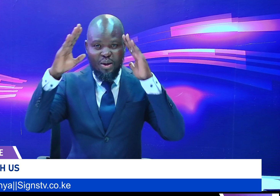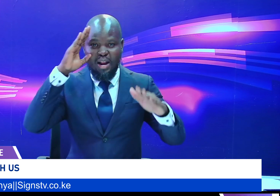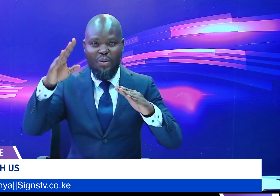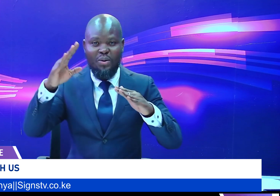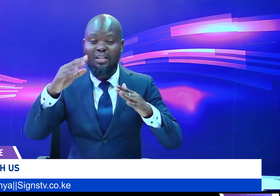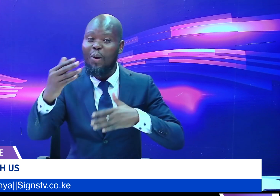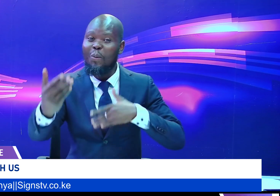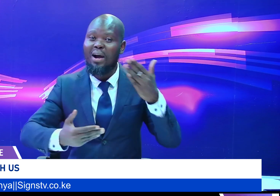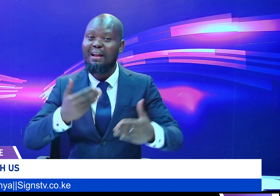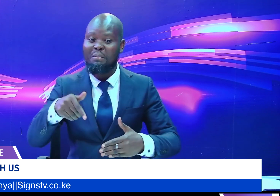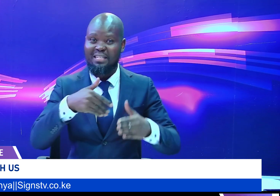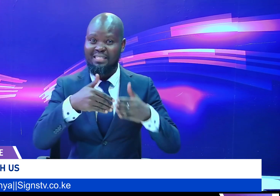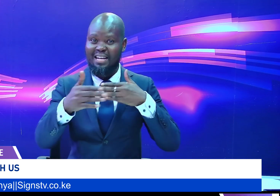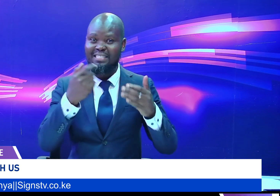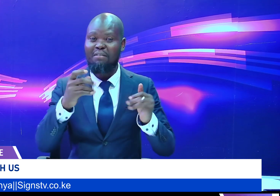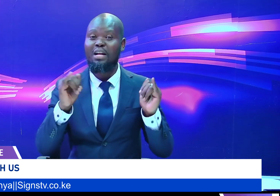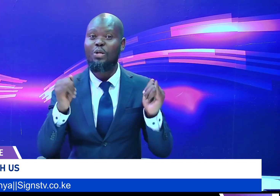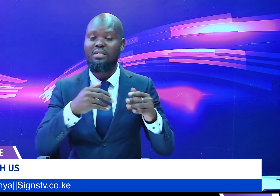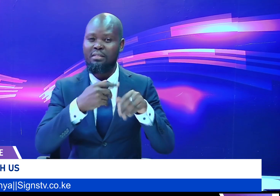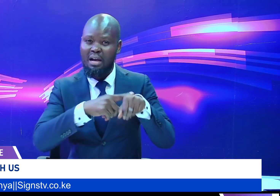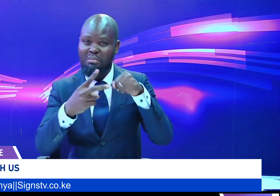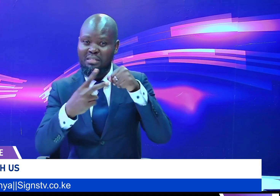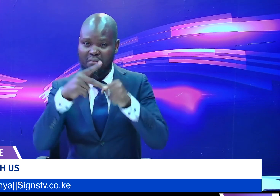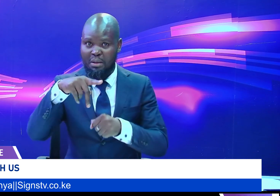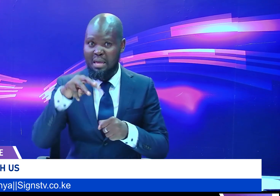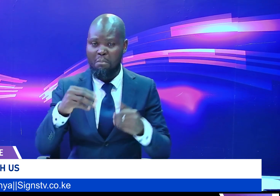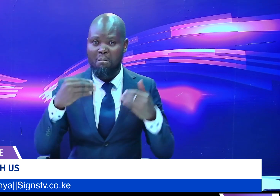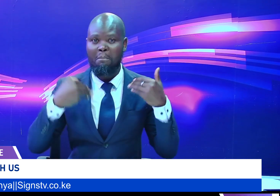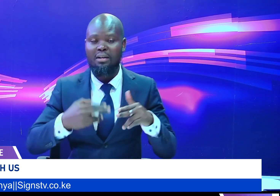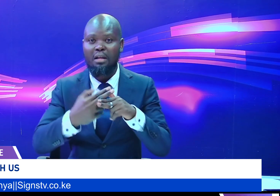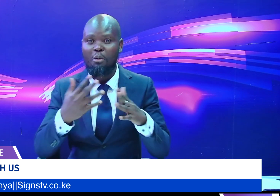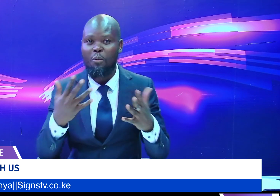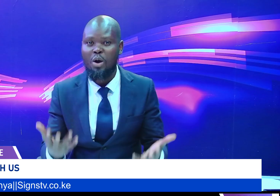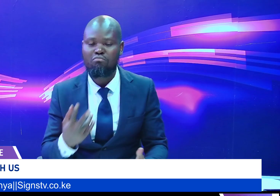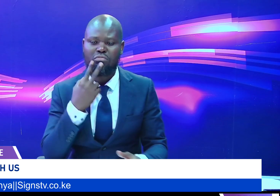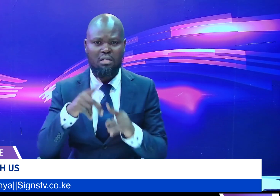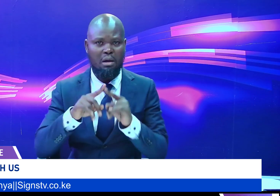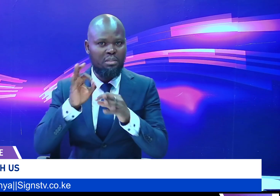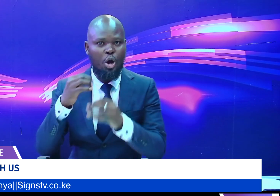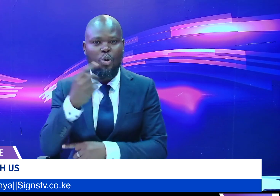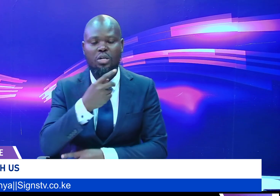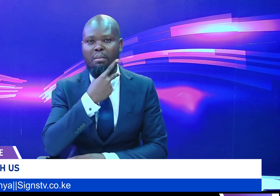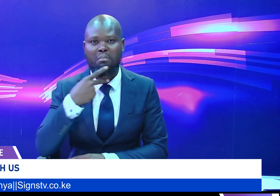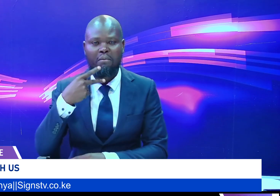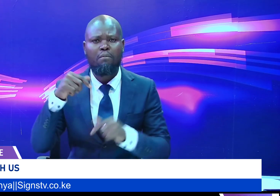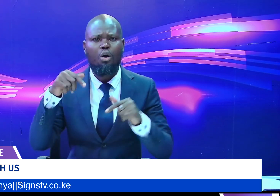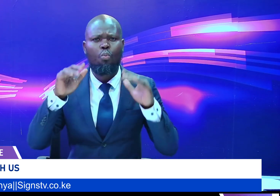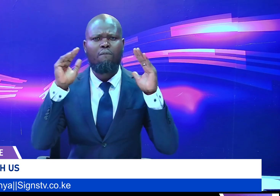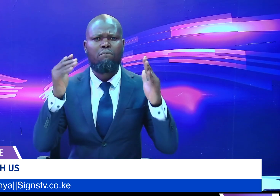Oh, dear viewer, welcome to Science TV News at 7 p.m. My name is Elvis Odhiambo. My sign language